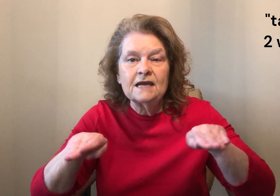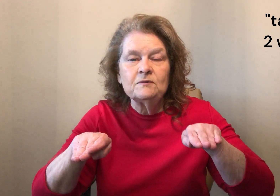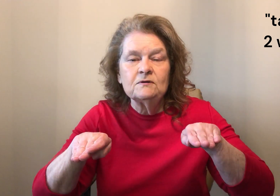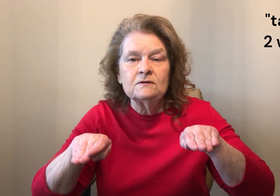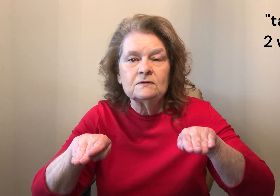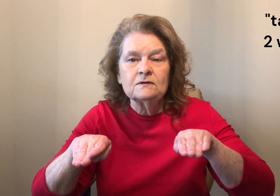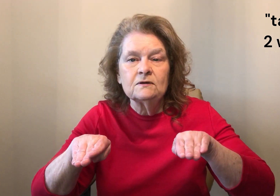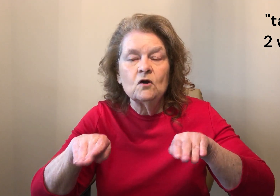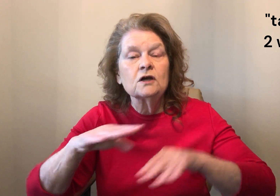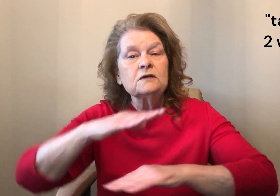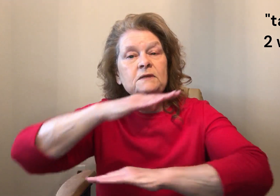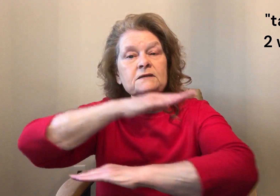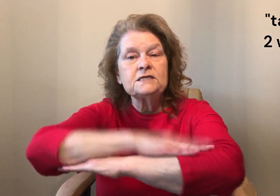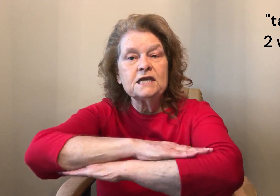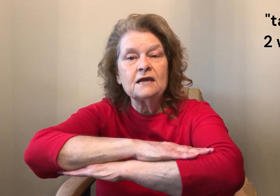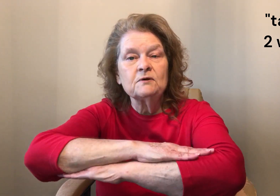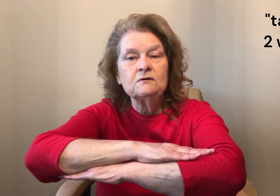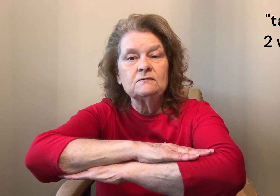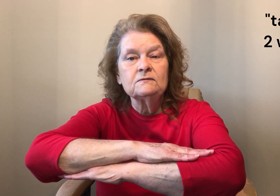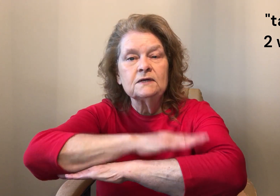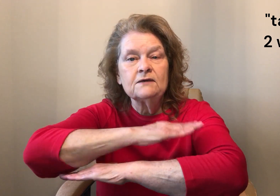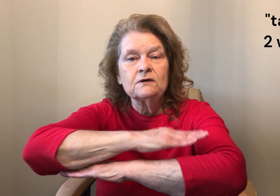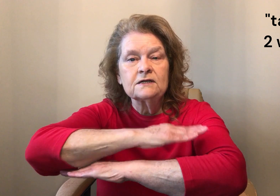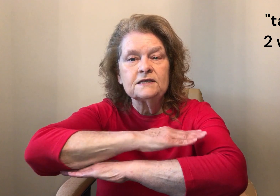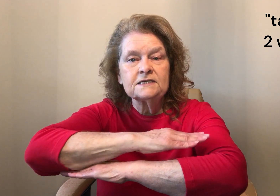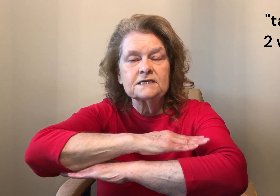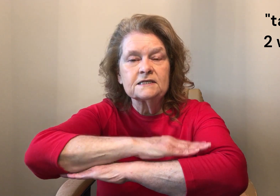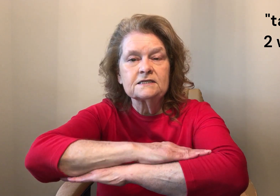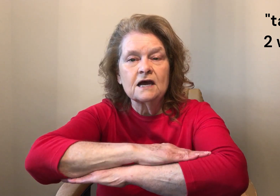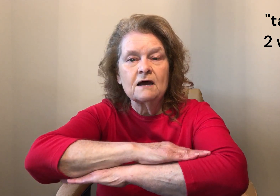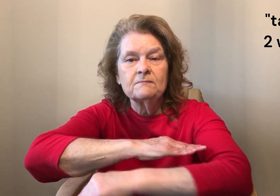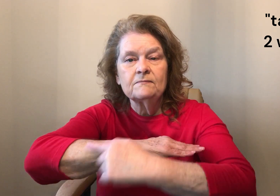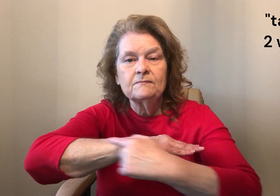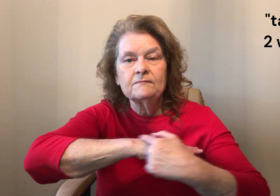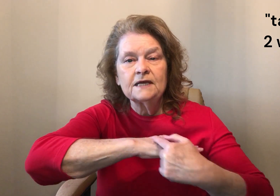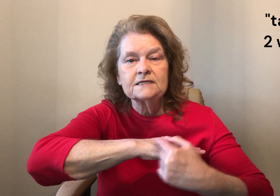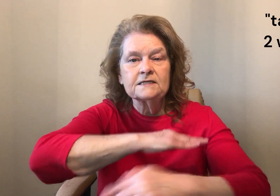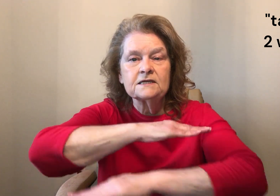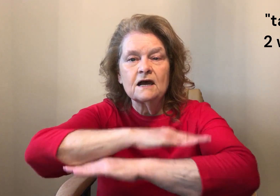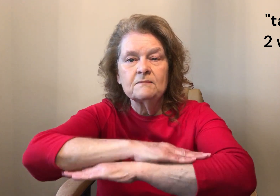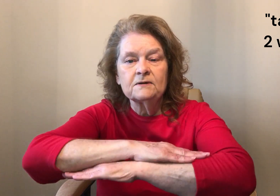Table, or it could be table, and where this is the top. That's the top.